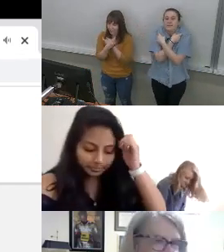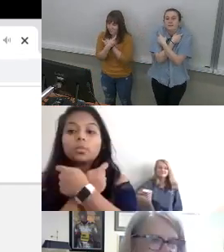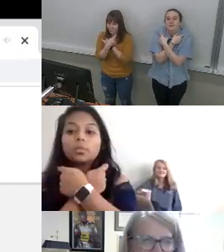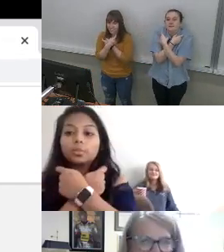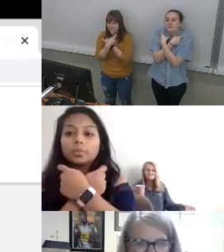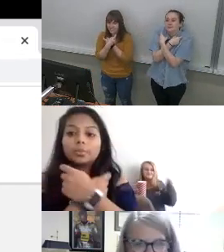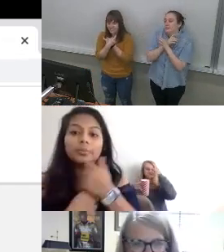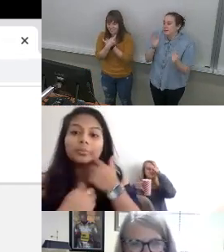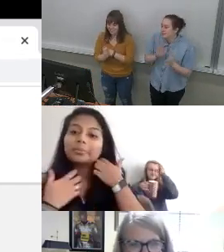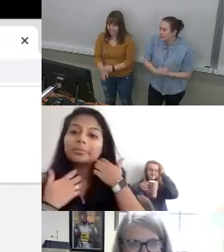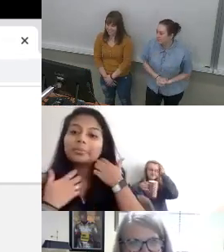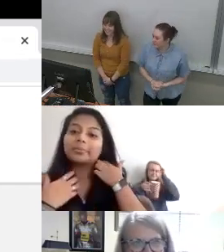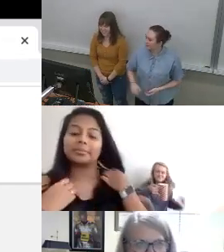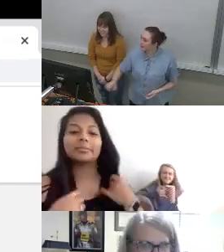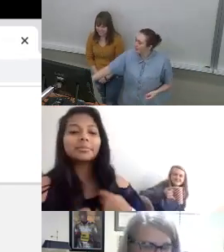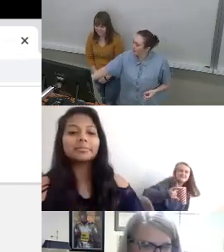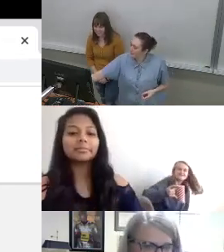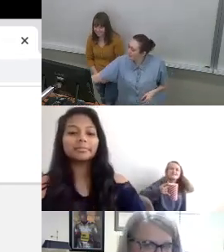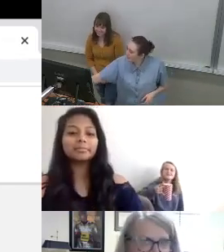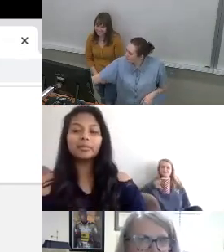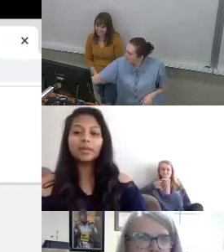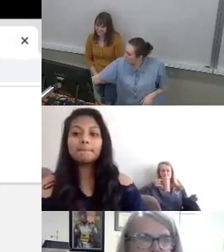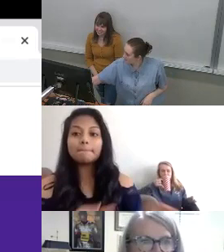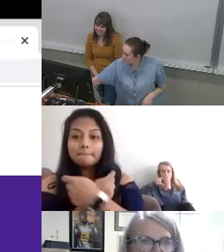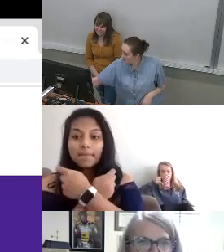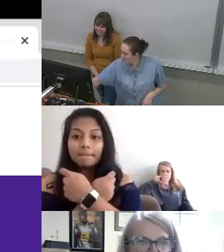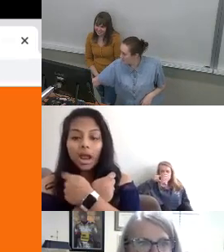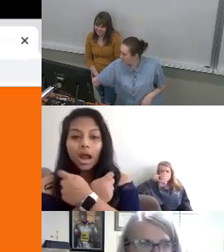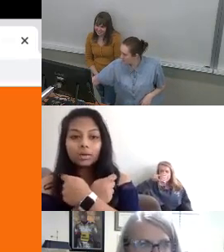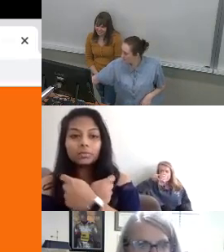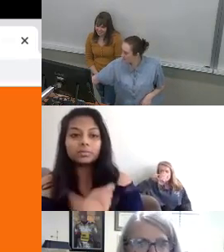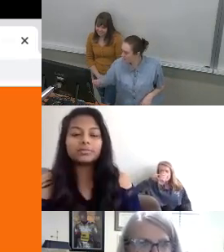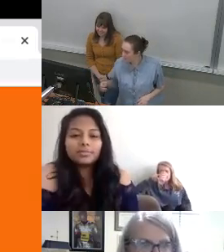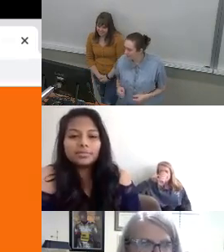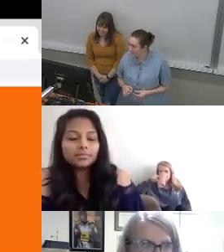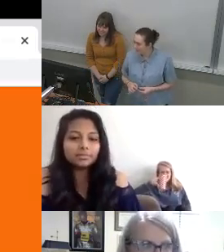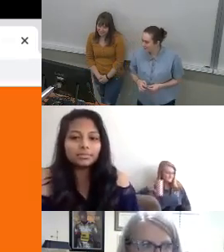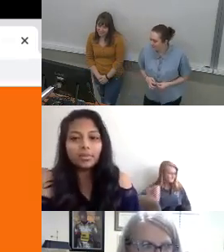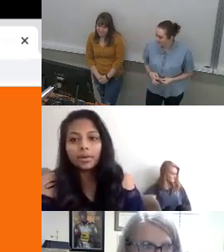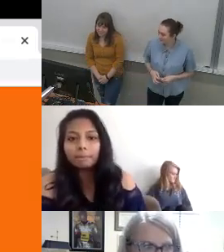little they sleep claws. like this. That's how I think of it. Thanks, dude. But honestly, you guys are doing great.